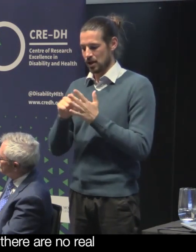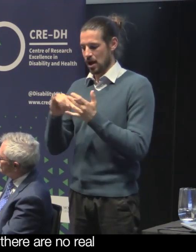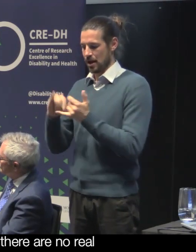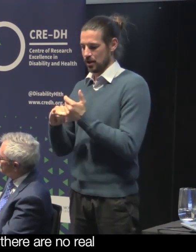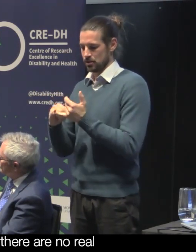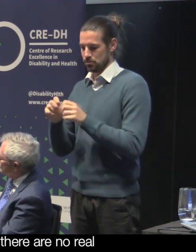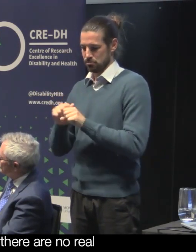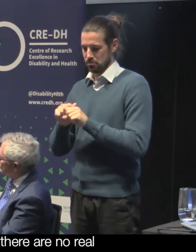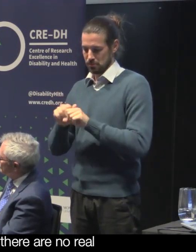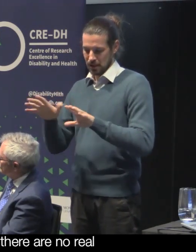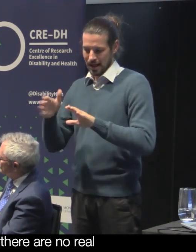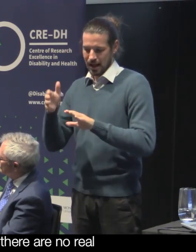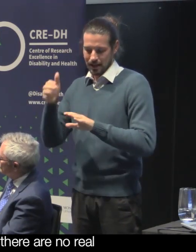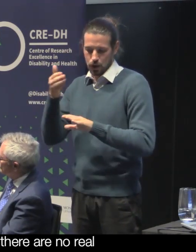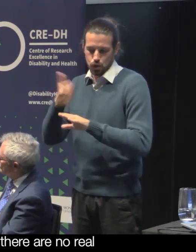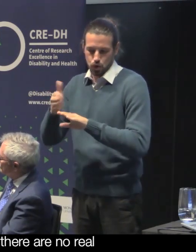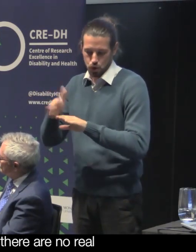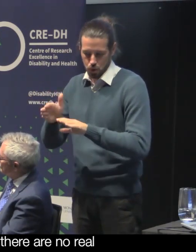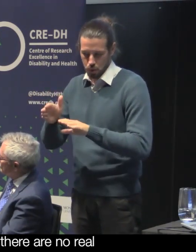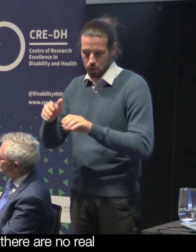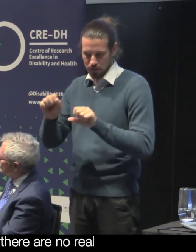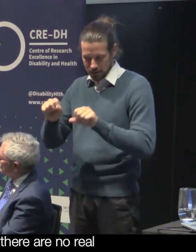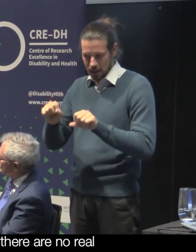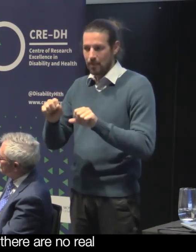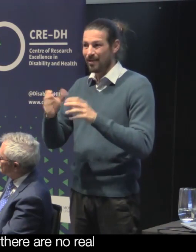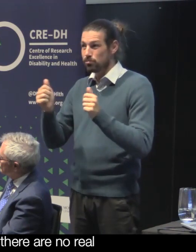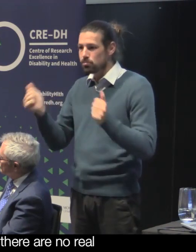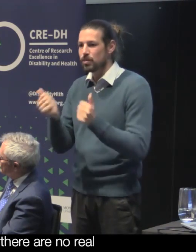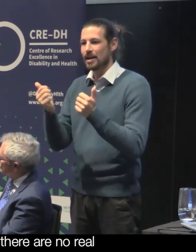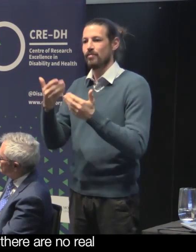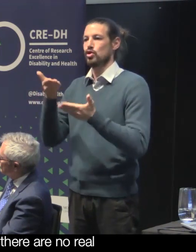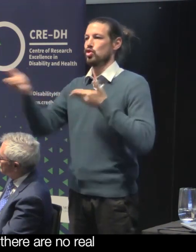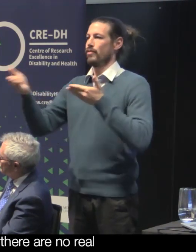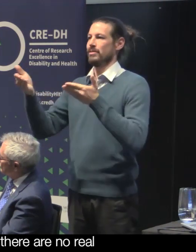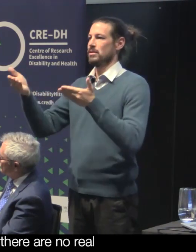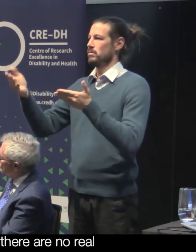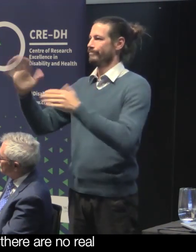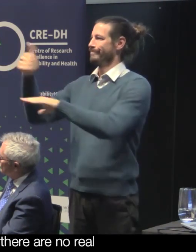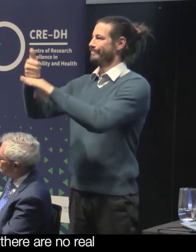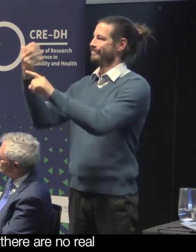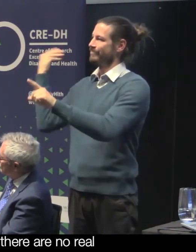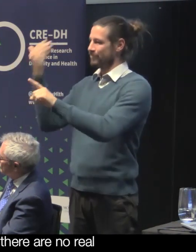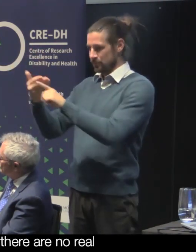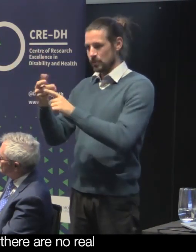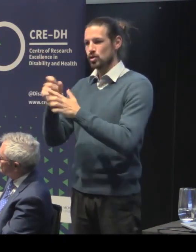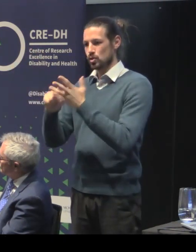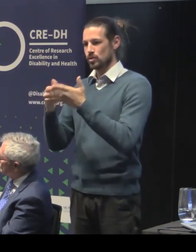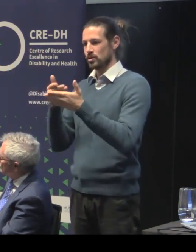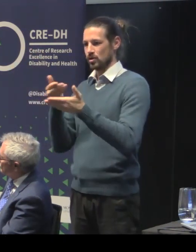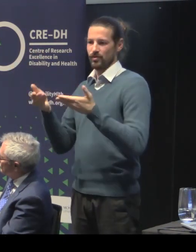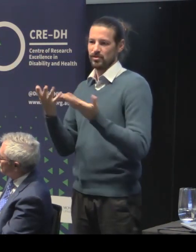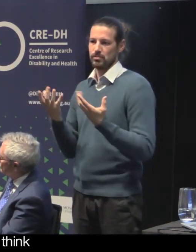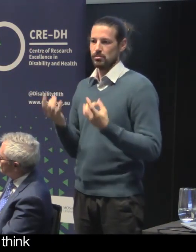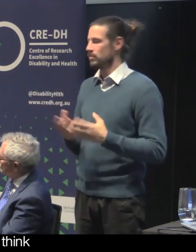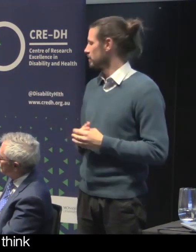is in its infancy, but there's no real services that are out there now to provide any of that. I mean, I think